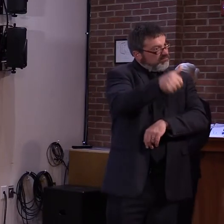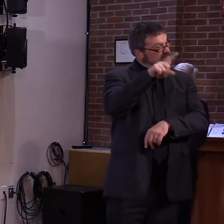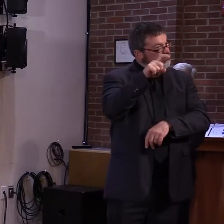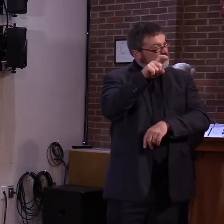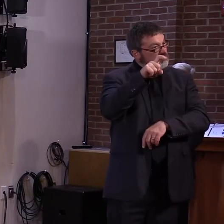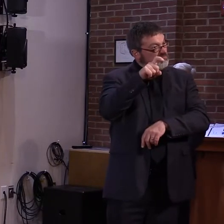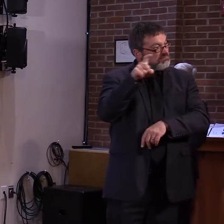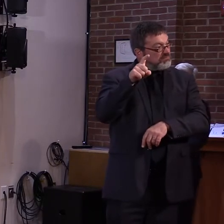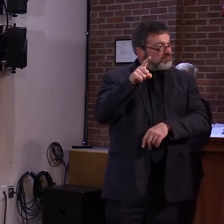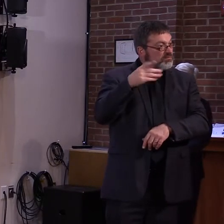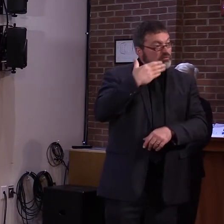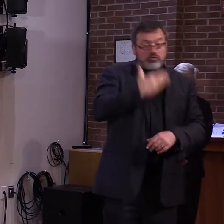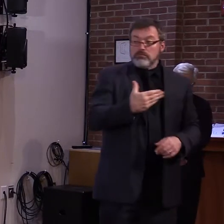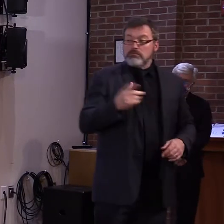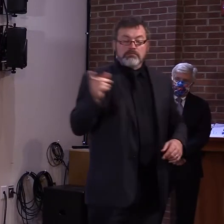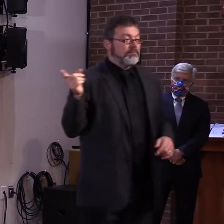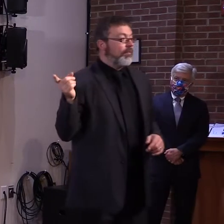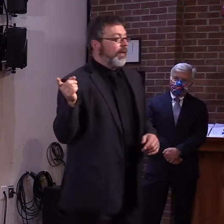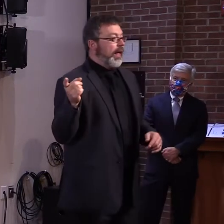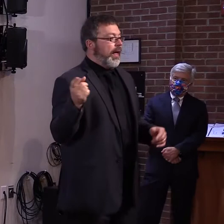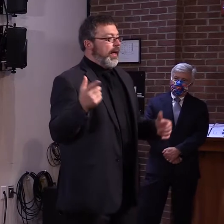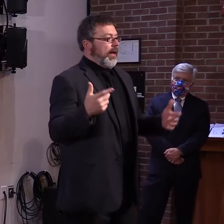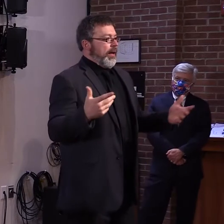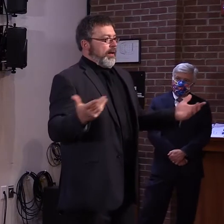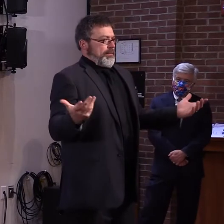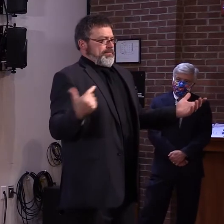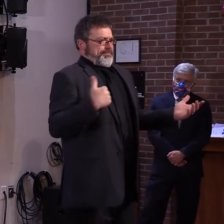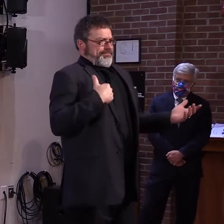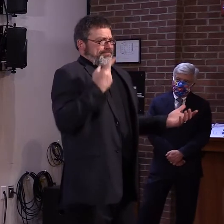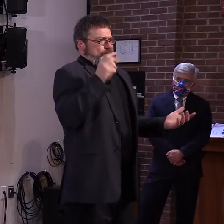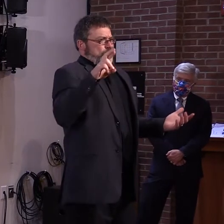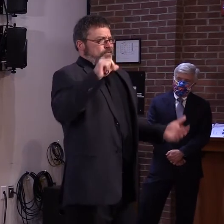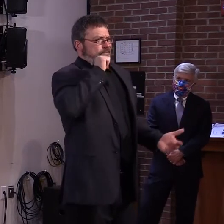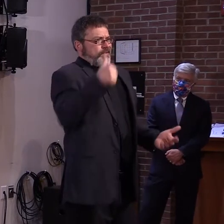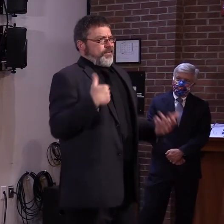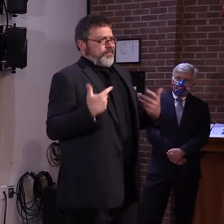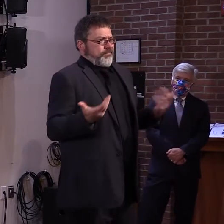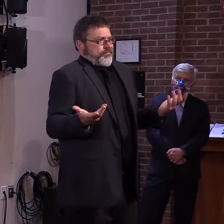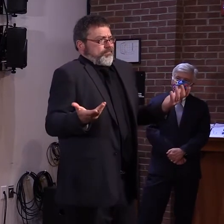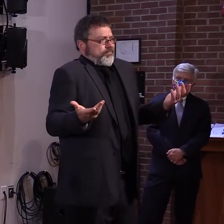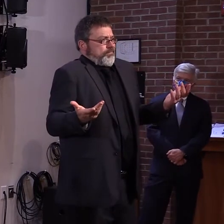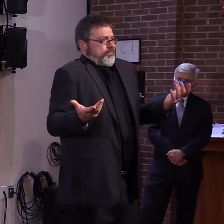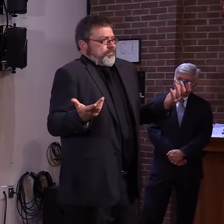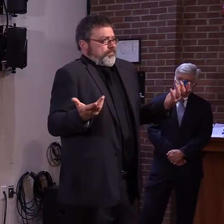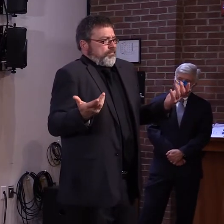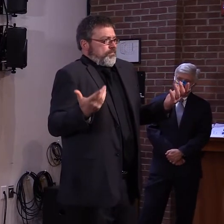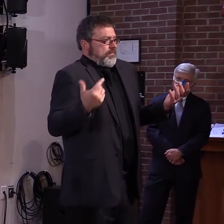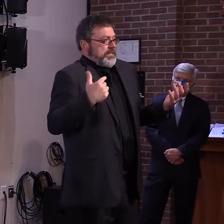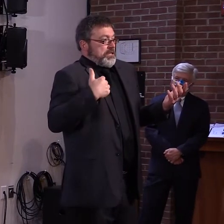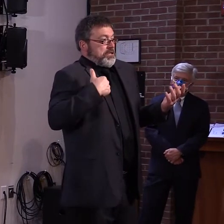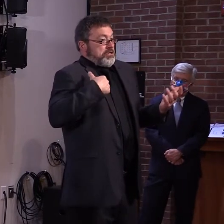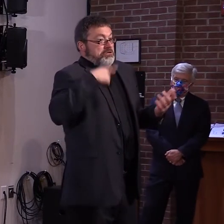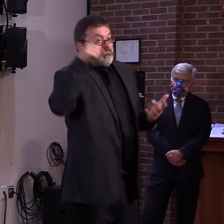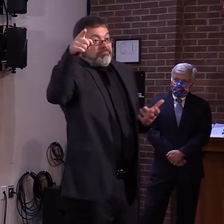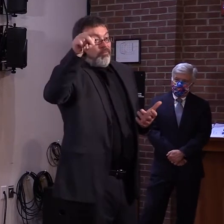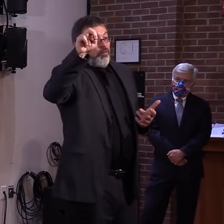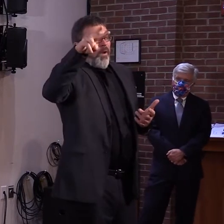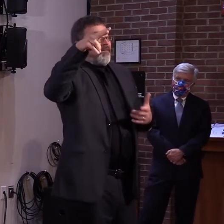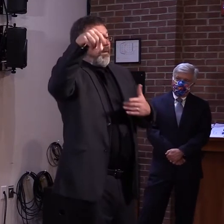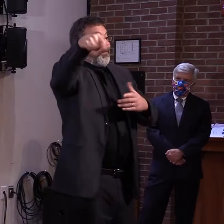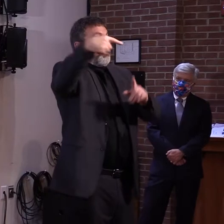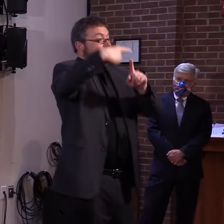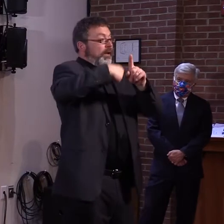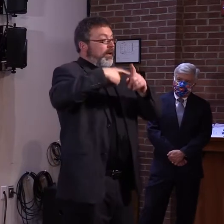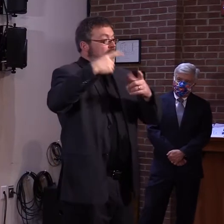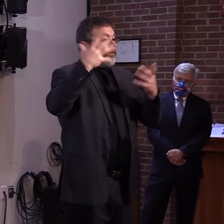I think that's a very aggressive timeline from my perspective, but I know that they're making a lot of ground at this point. And